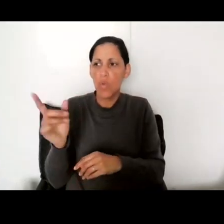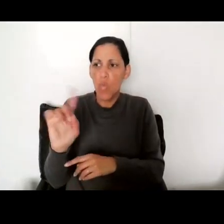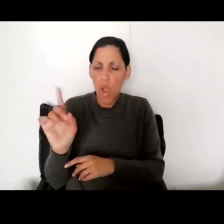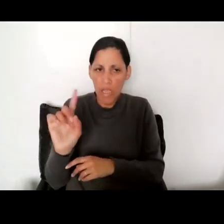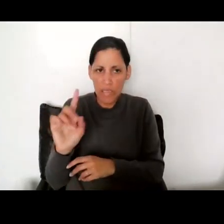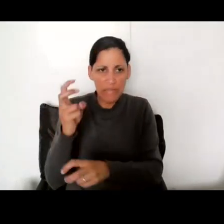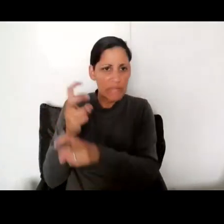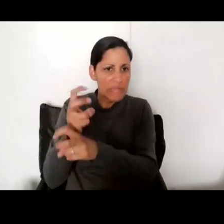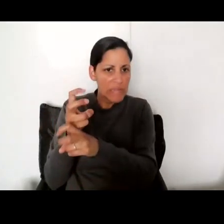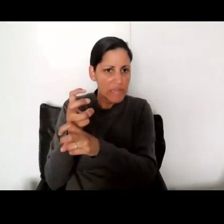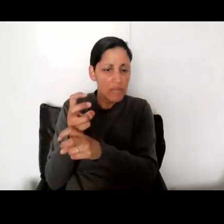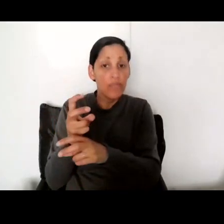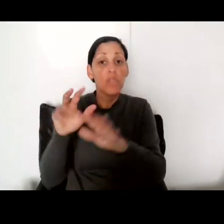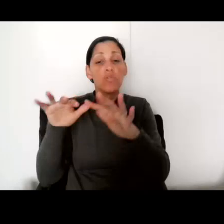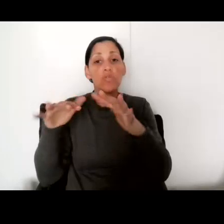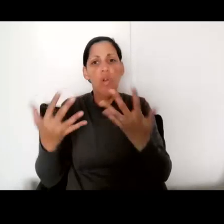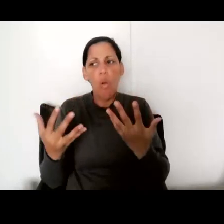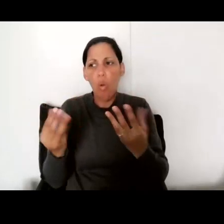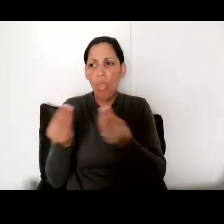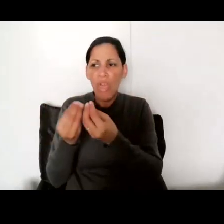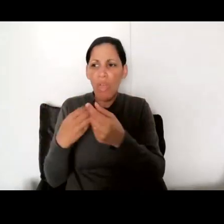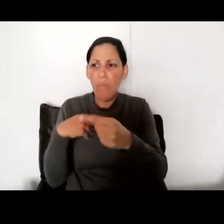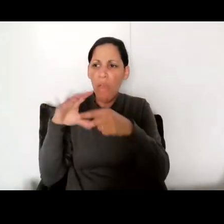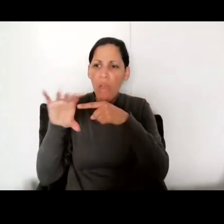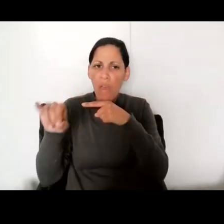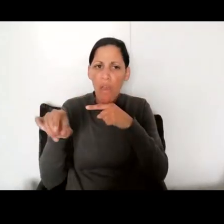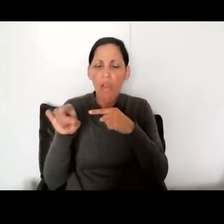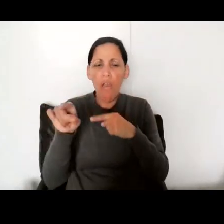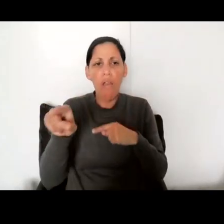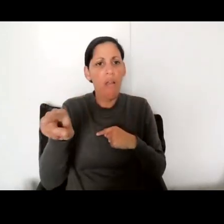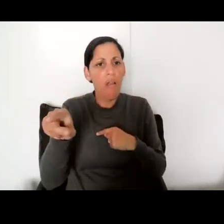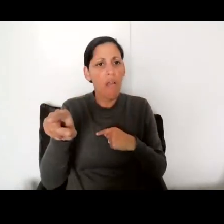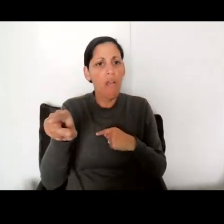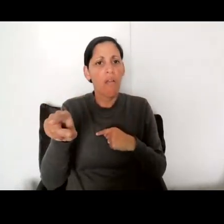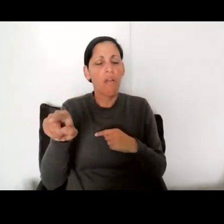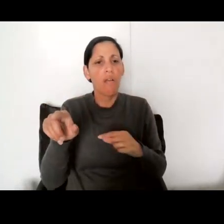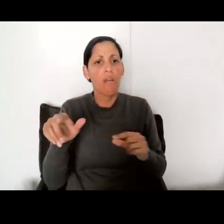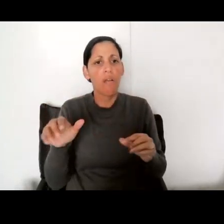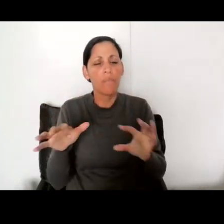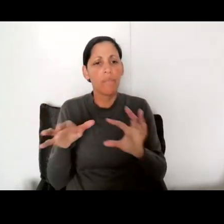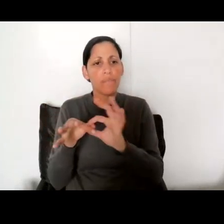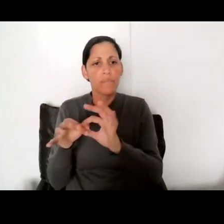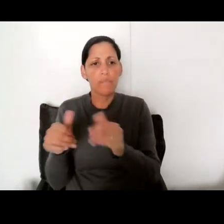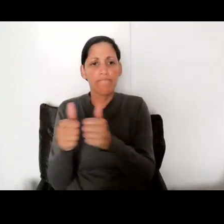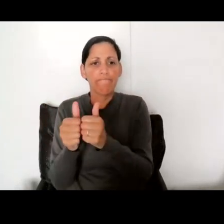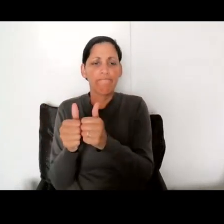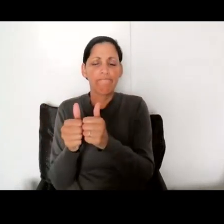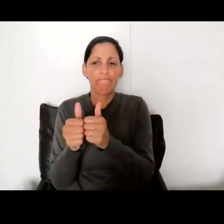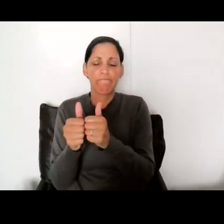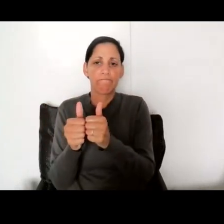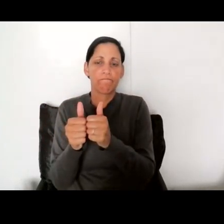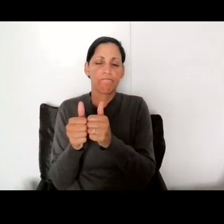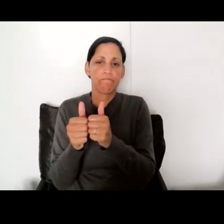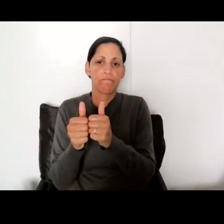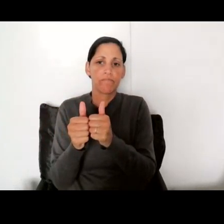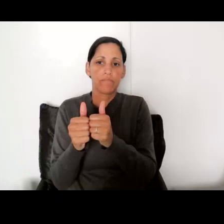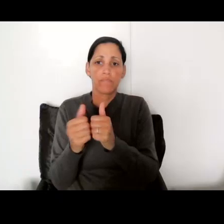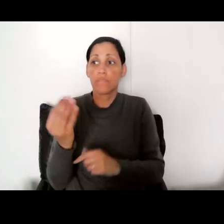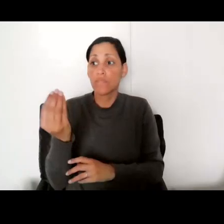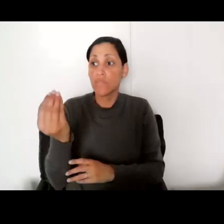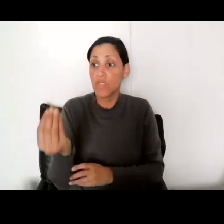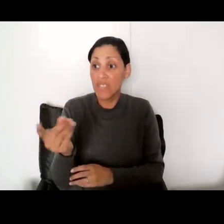are things that can be associated with a child who is